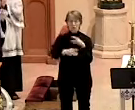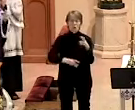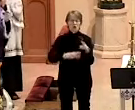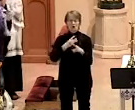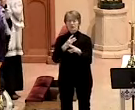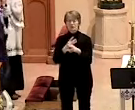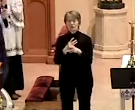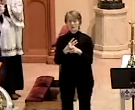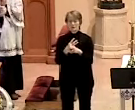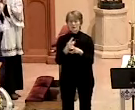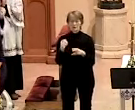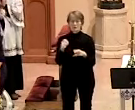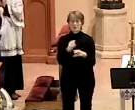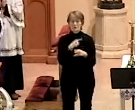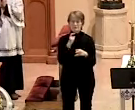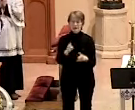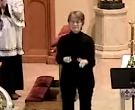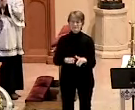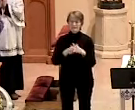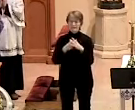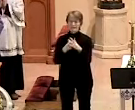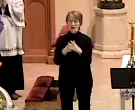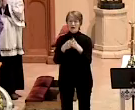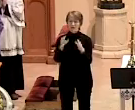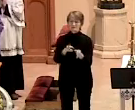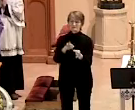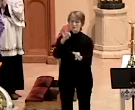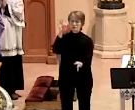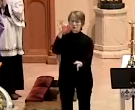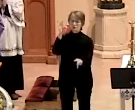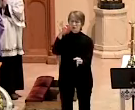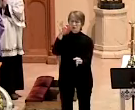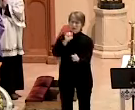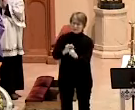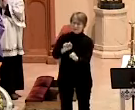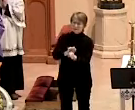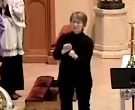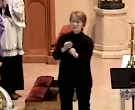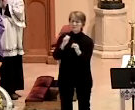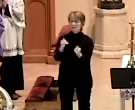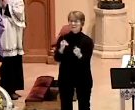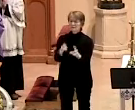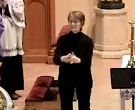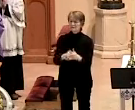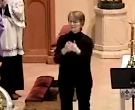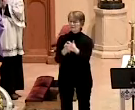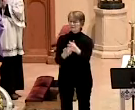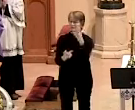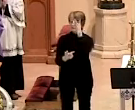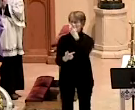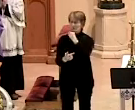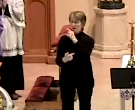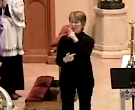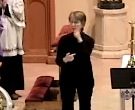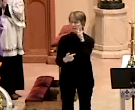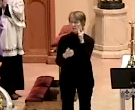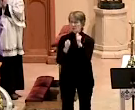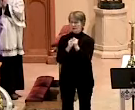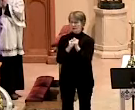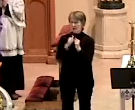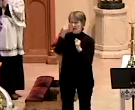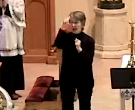opening prayer, to begin our spiritual campaign. And we start this beautiful Lent with